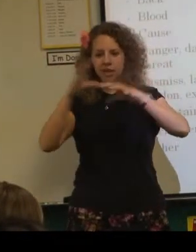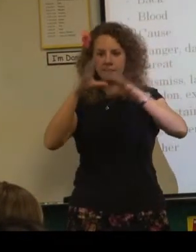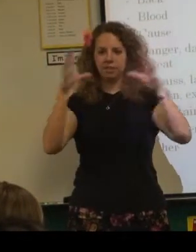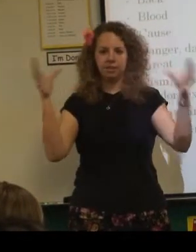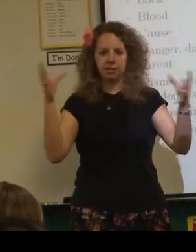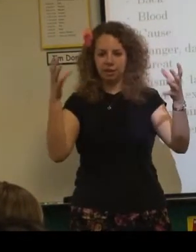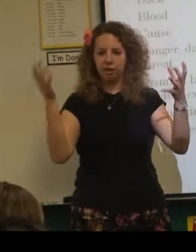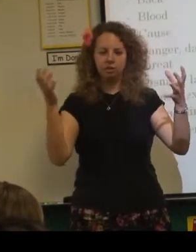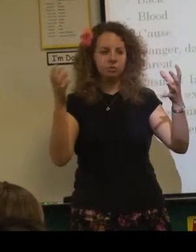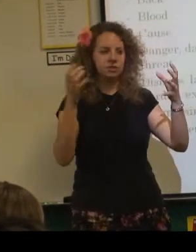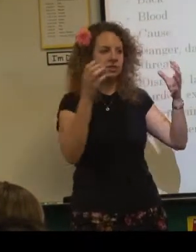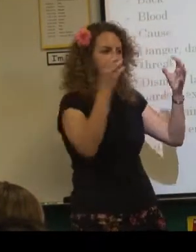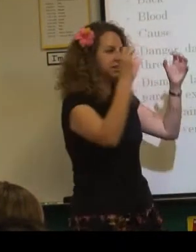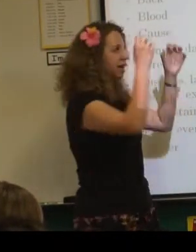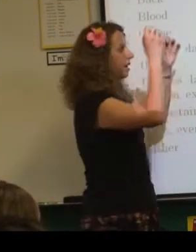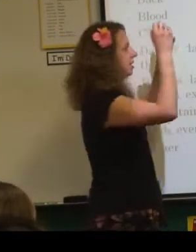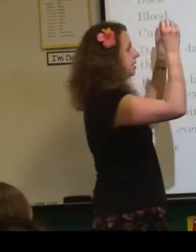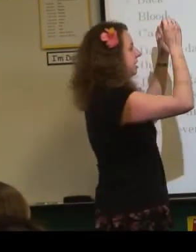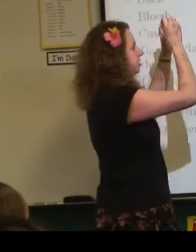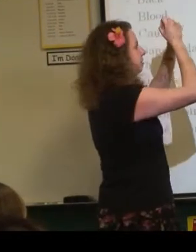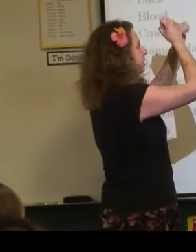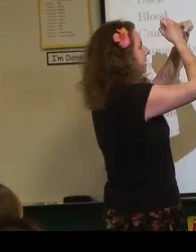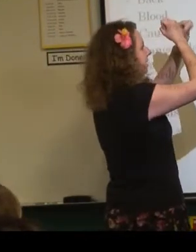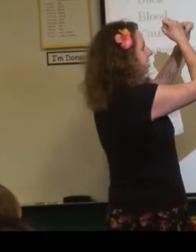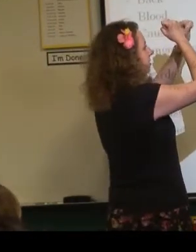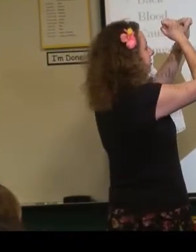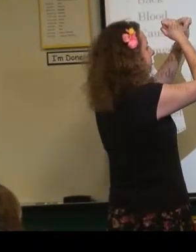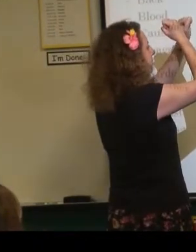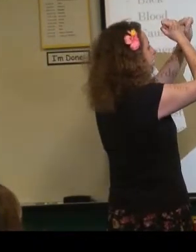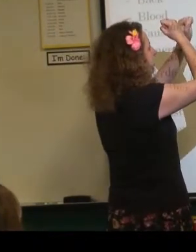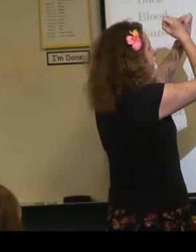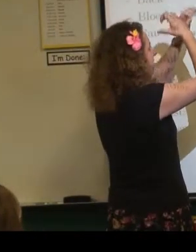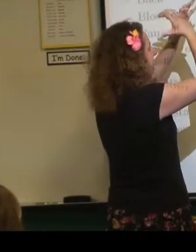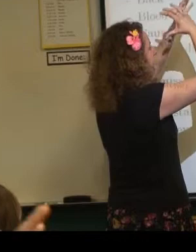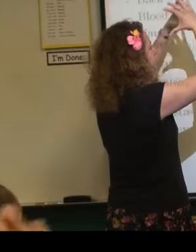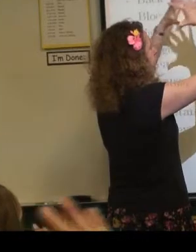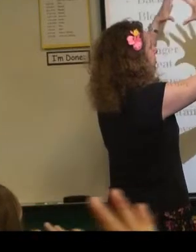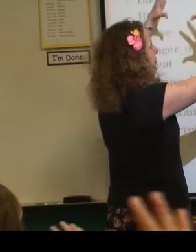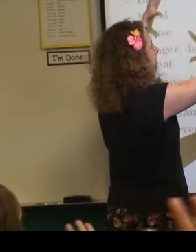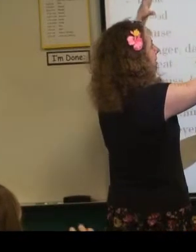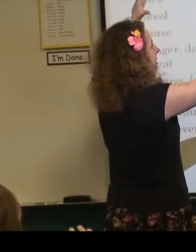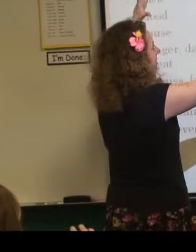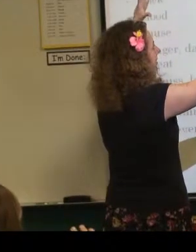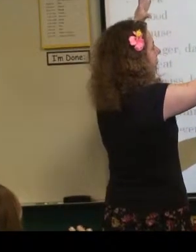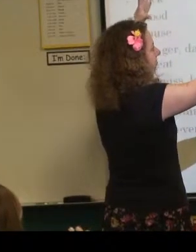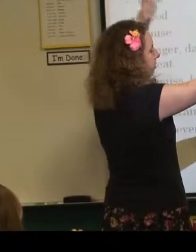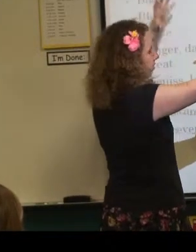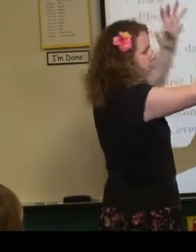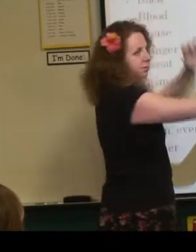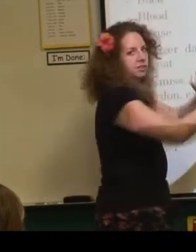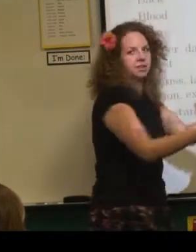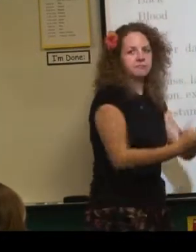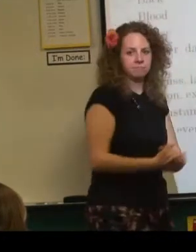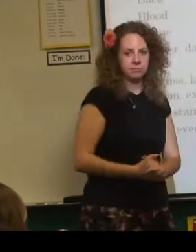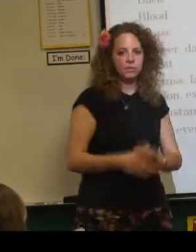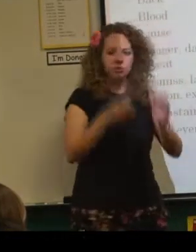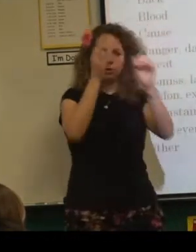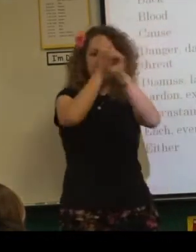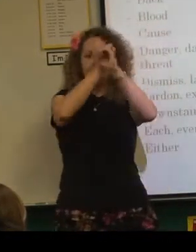head, like in like cartoons and things like that, it would be like here are the little dots and they go out into this big thought bubble there. So